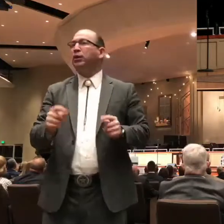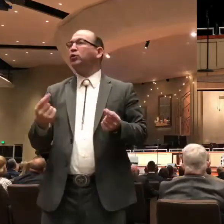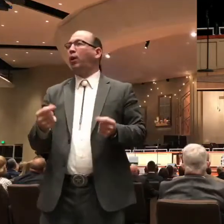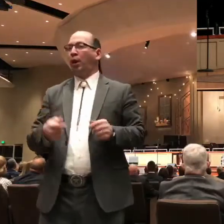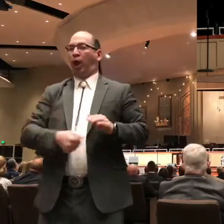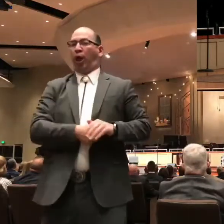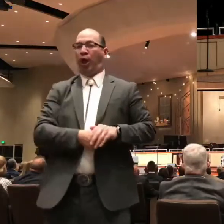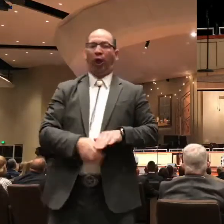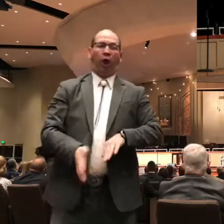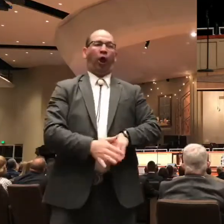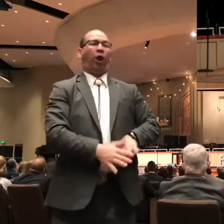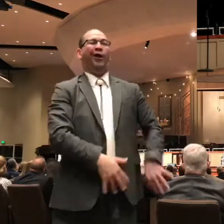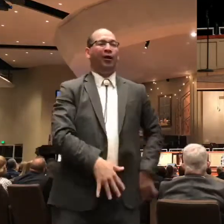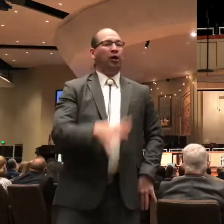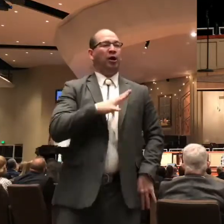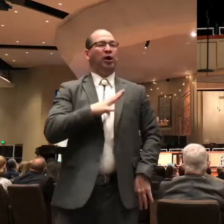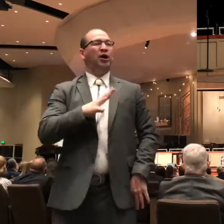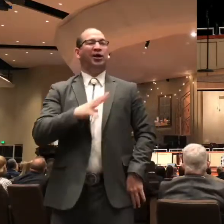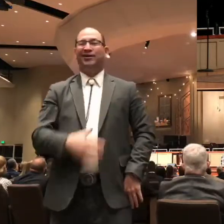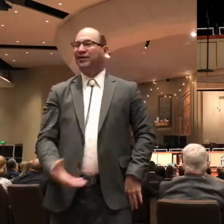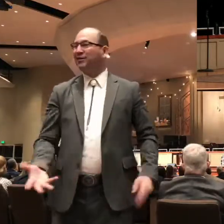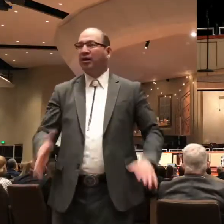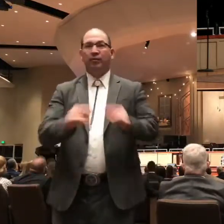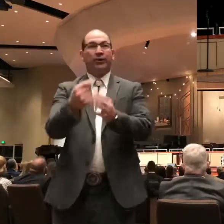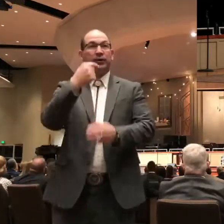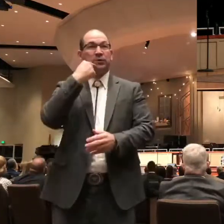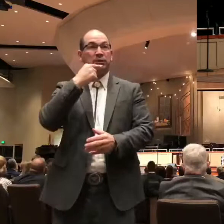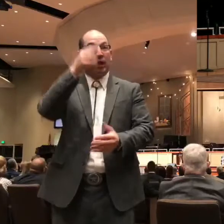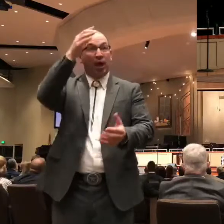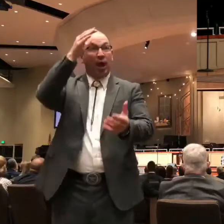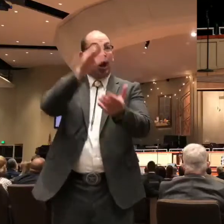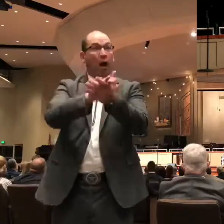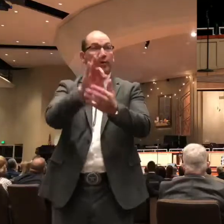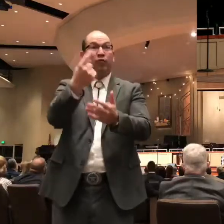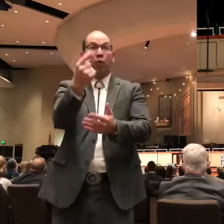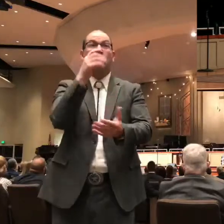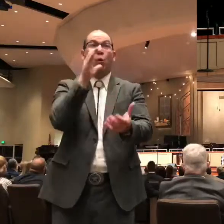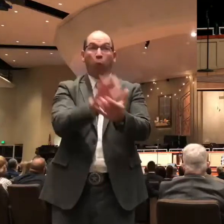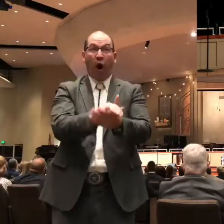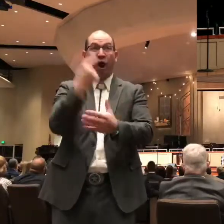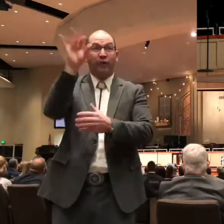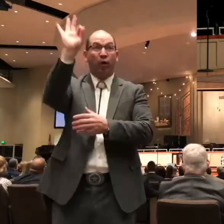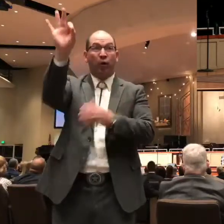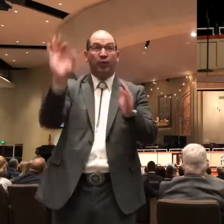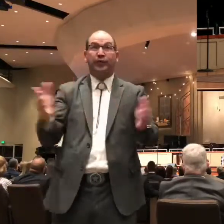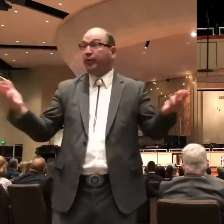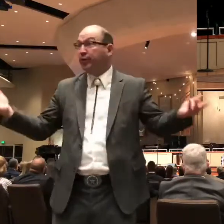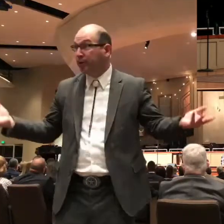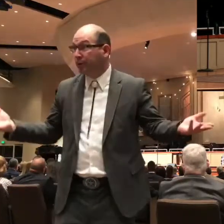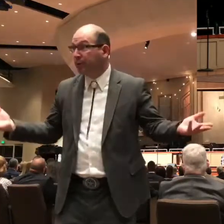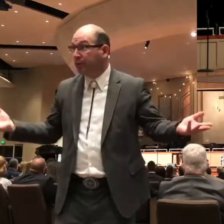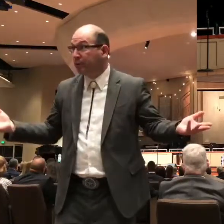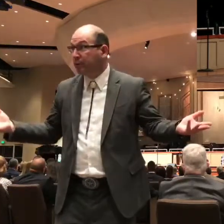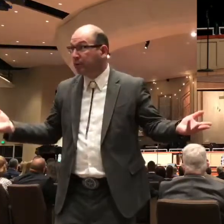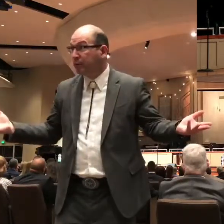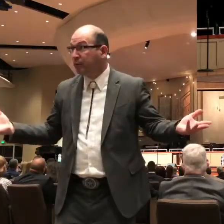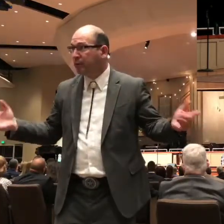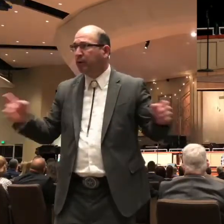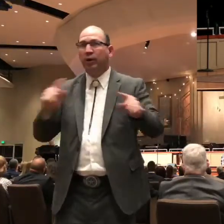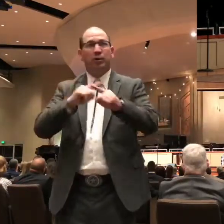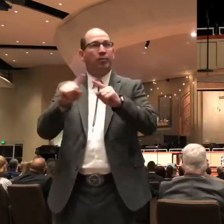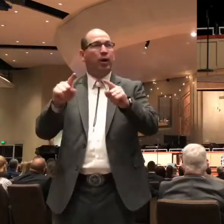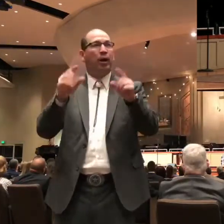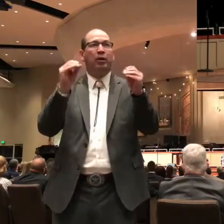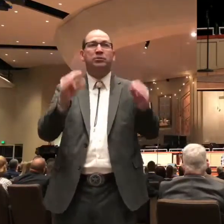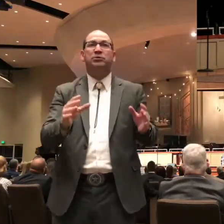what the Bible says. And by the way, the Bible actually says the husband of one wife. That's what the Bible actually says. But these teachers are not going to follow